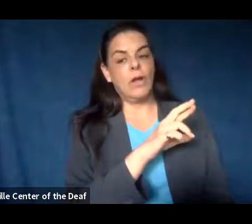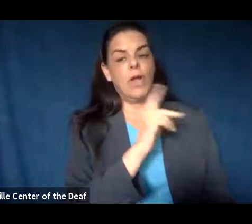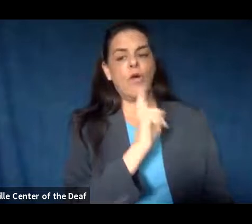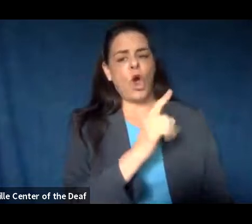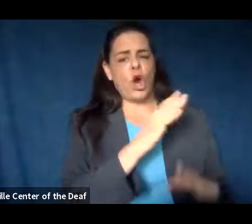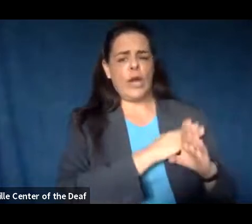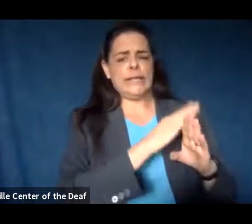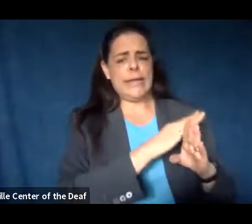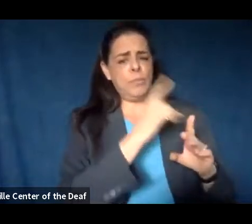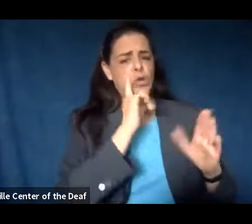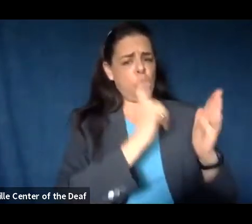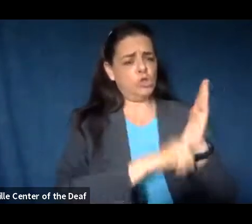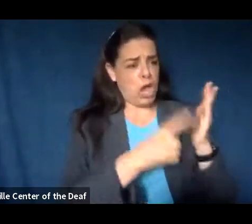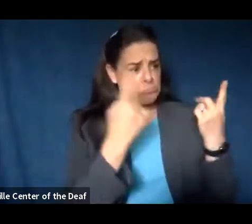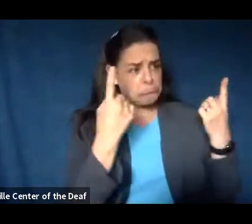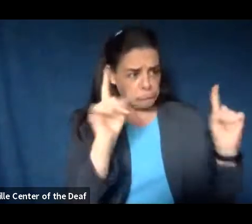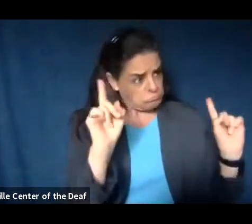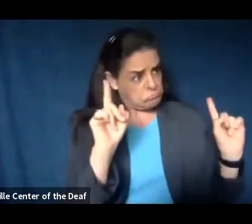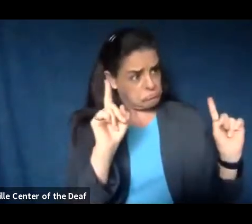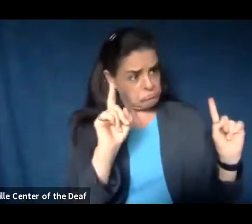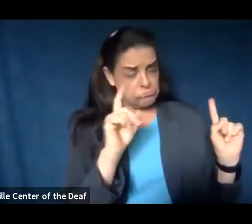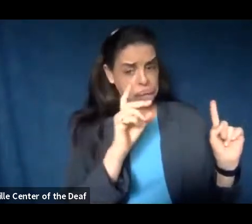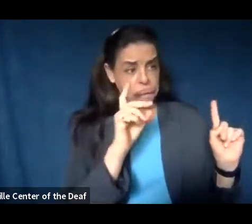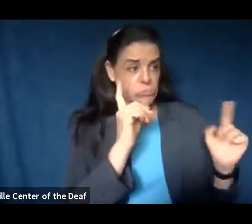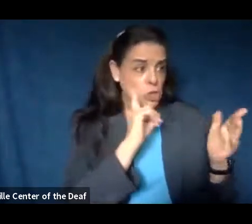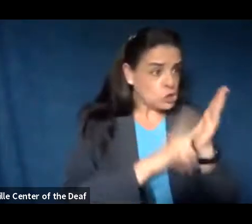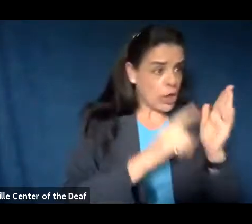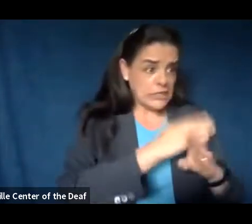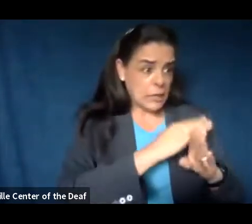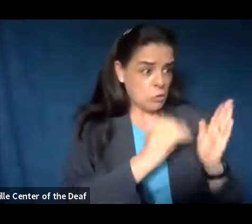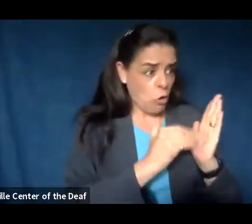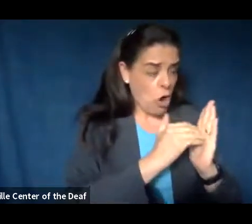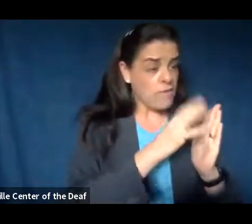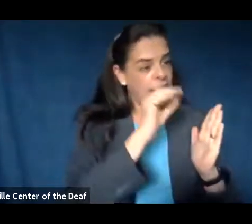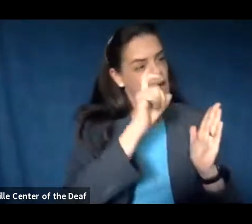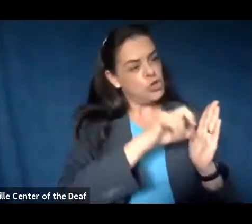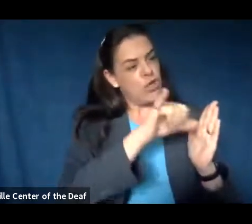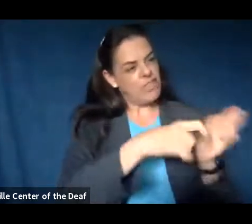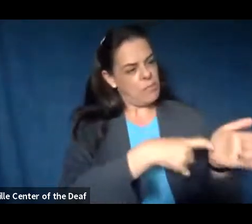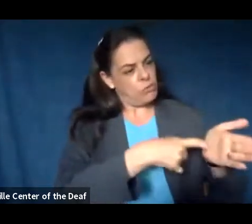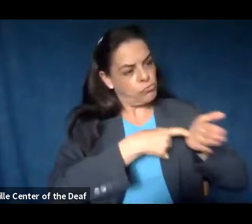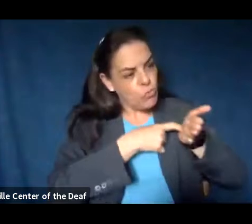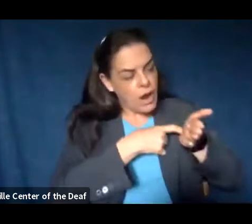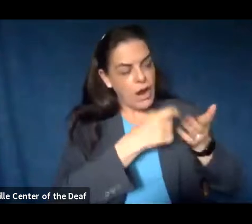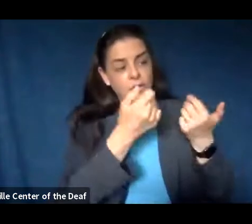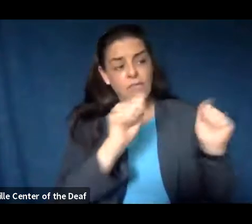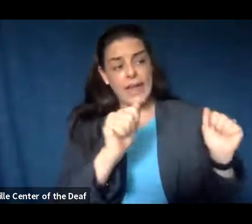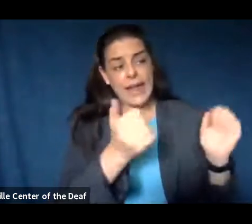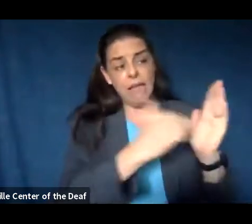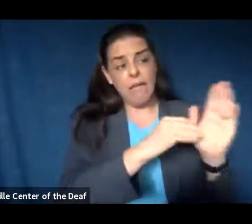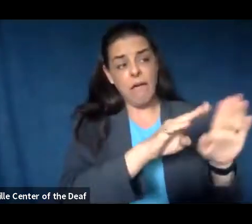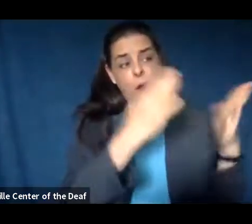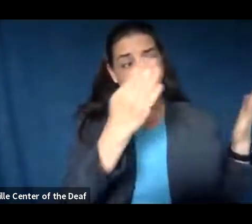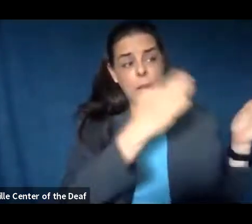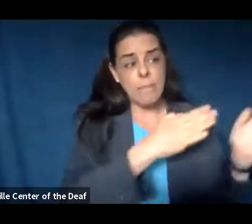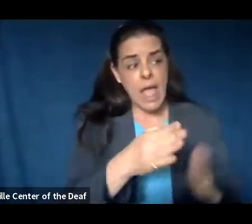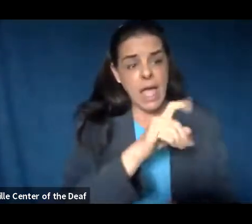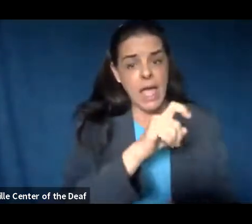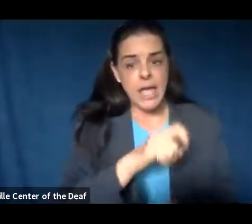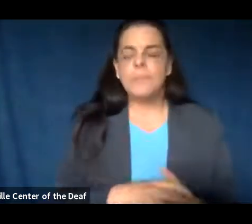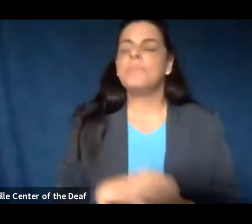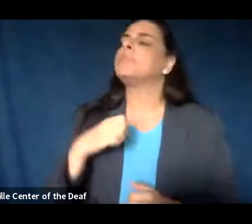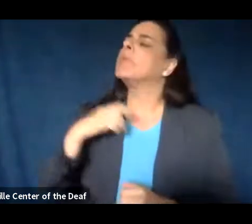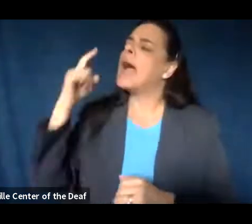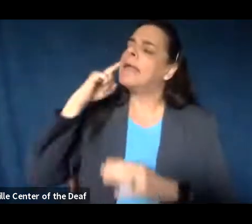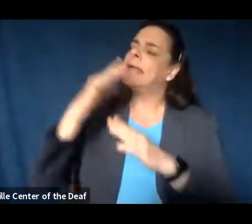checks effective? And should those be a mandatory part of any reopening plans? I think